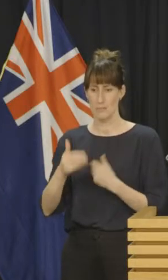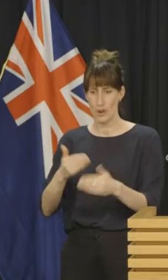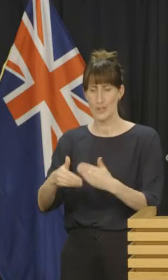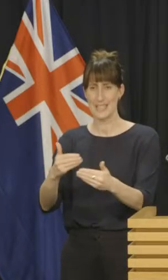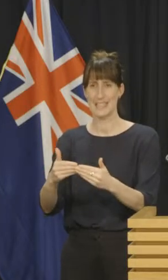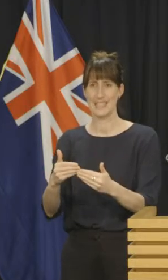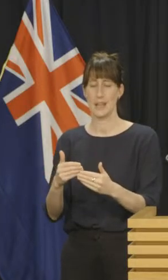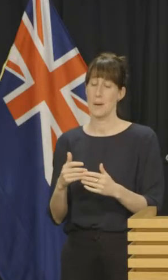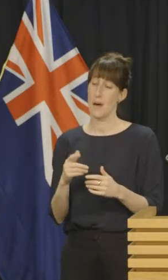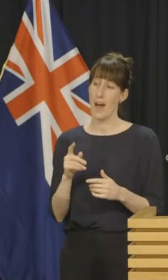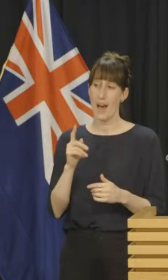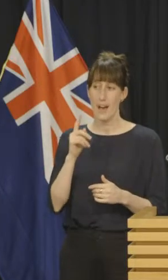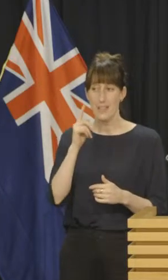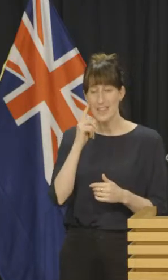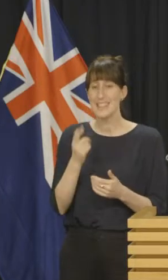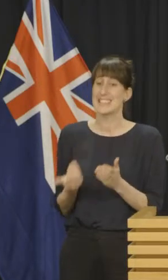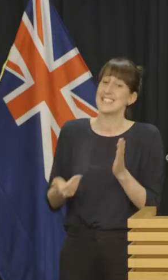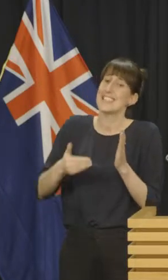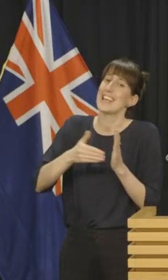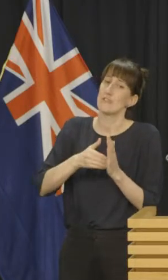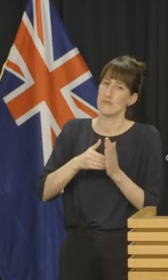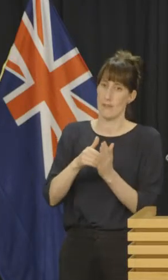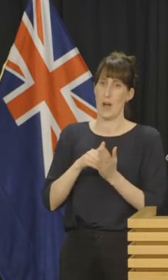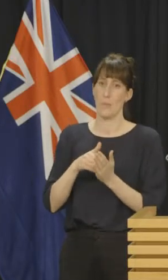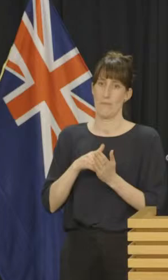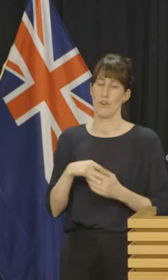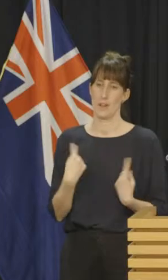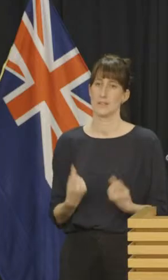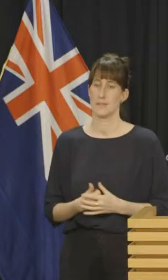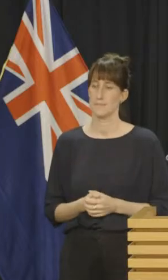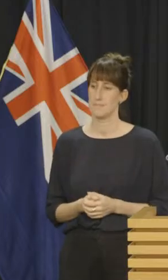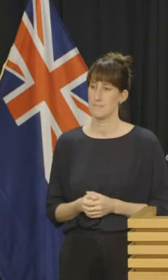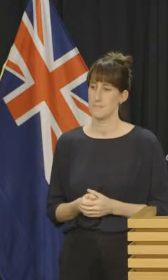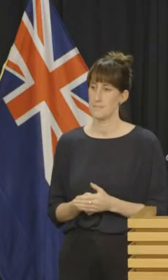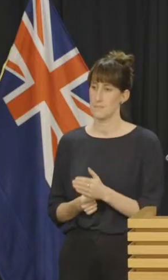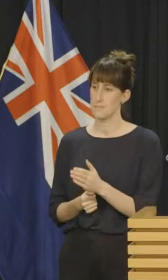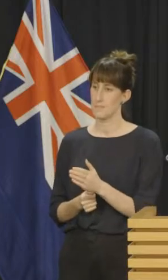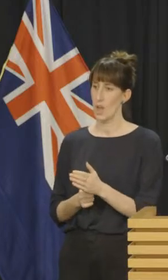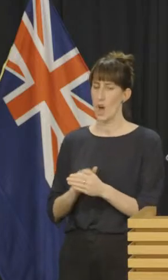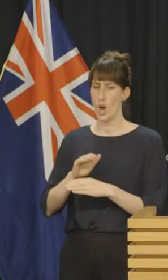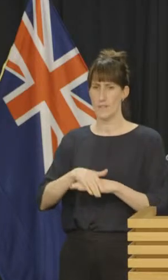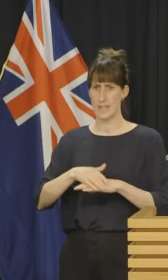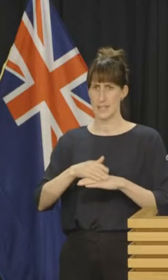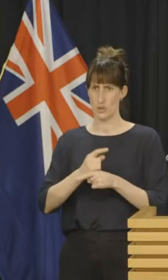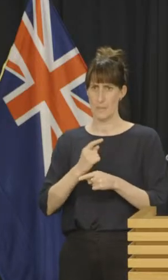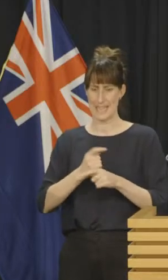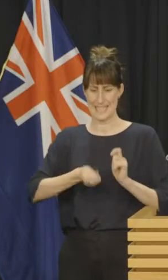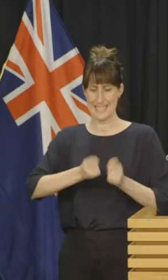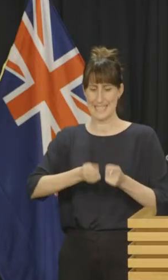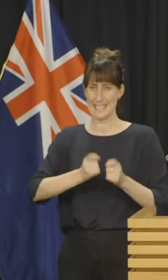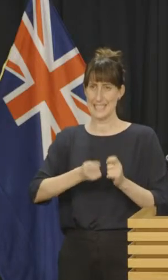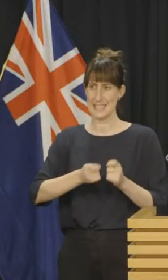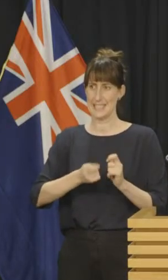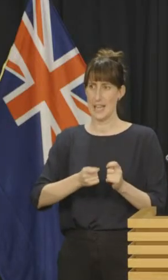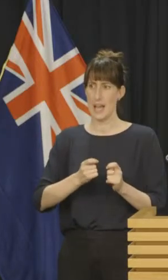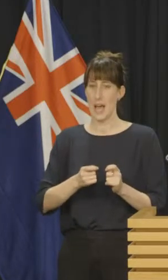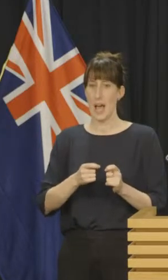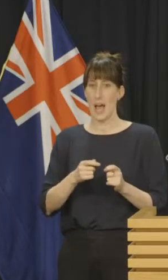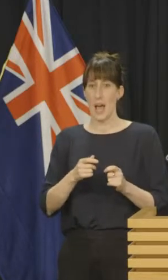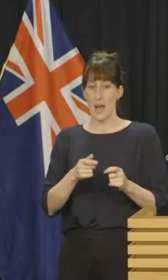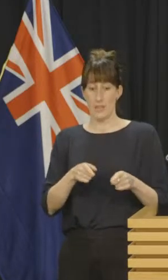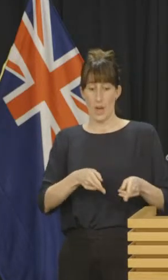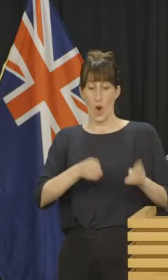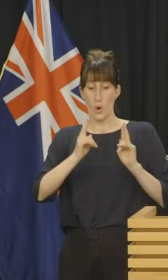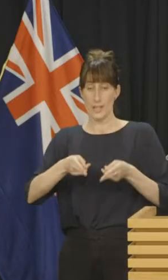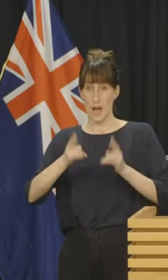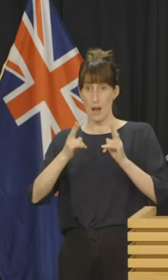are just that. They'll give us extra tools. Testing. Do you have a combined daily total for the testing rate in the community and MIQ facilities?